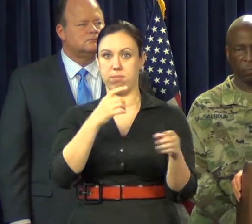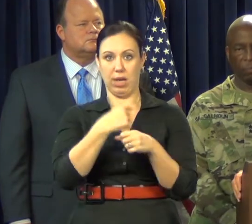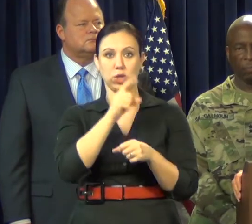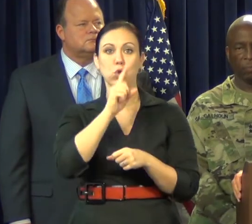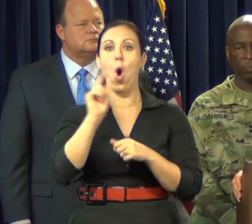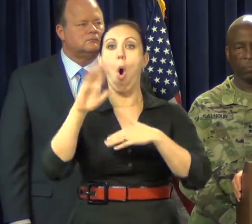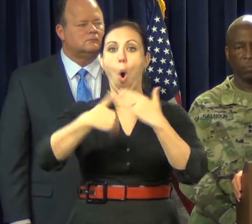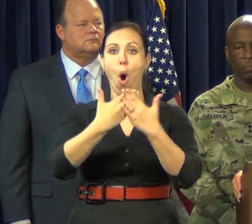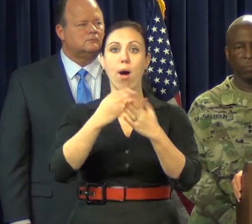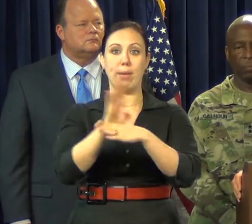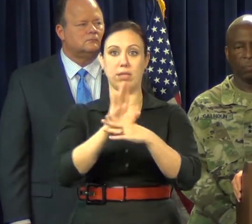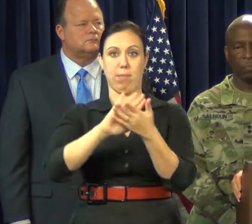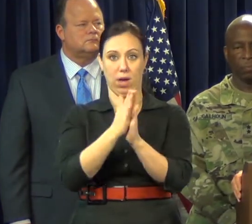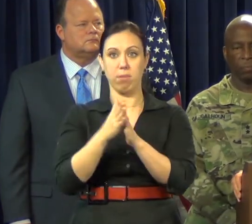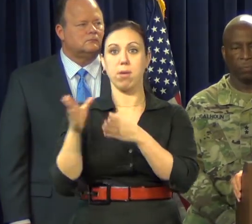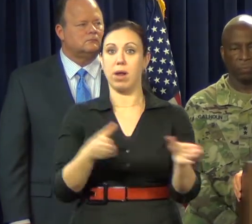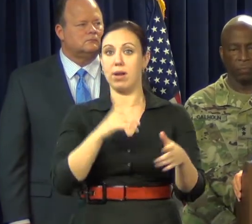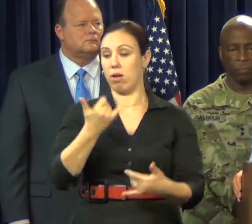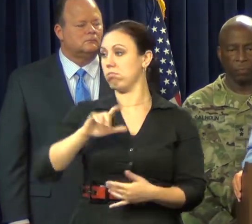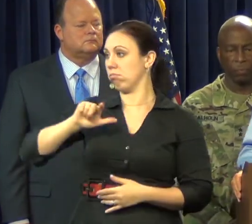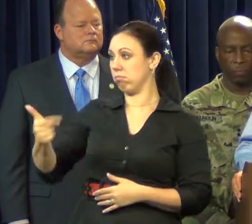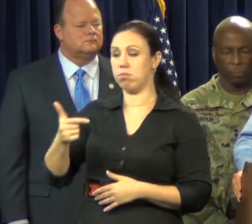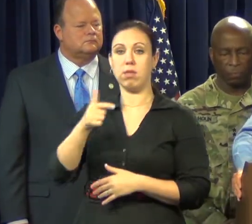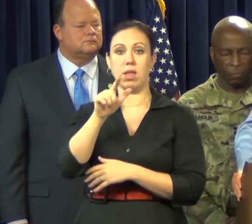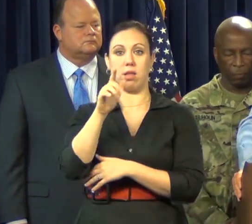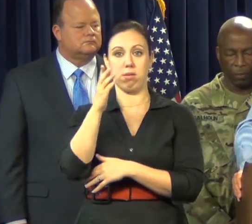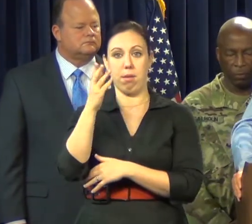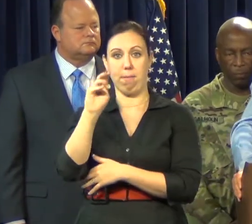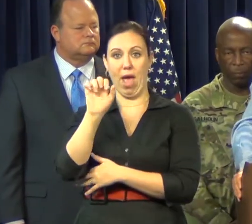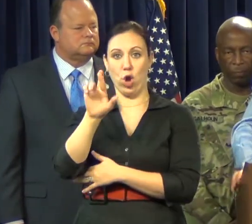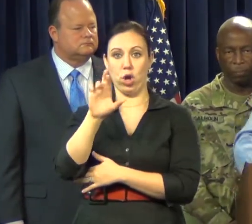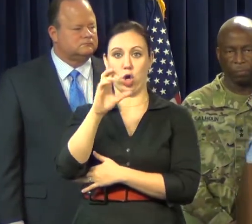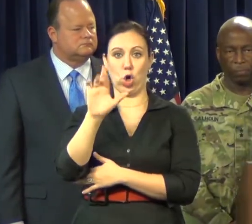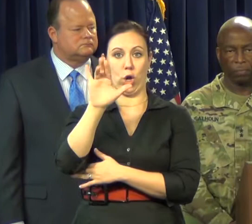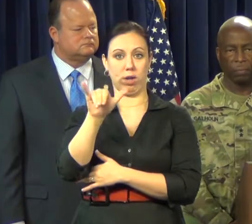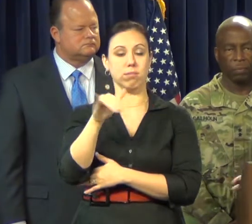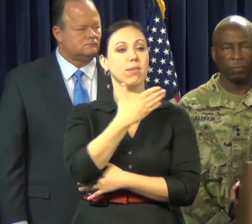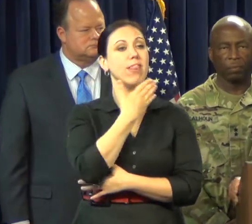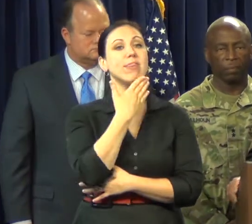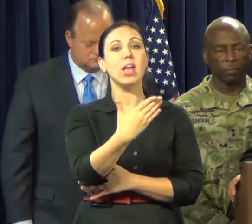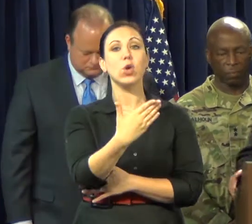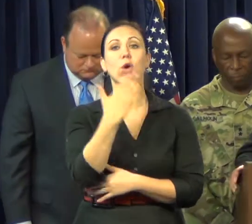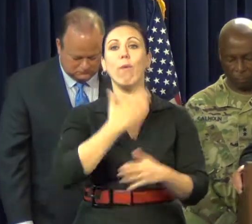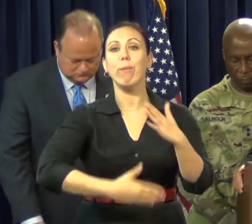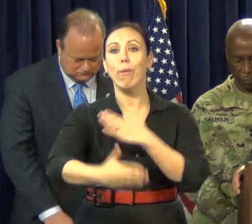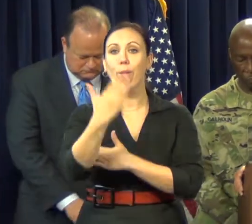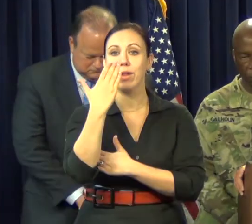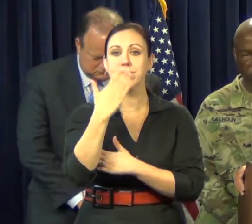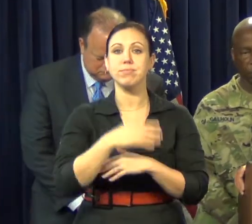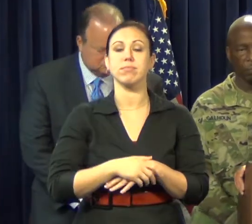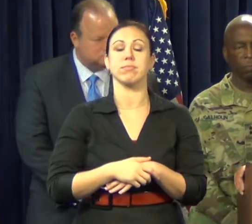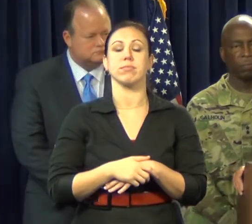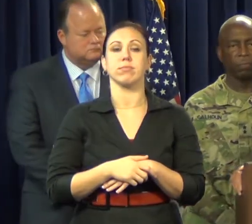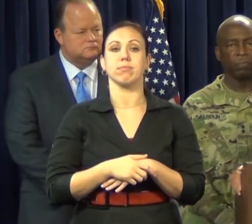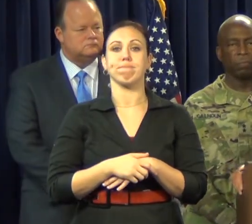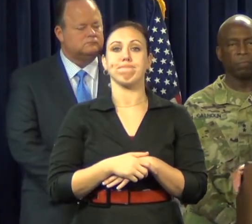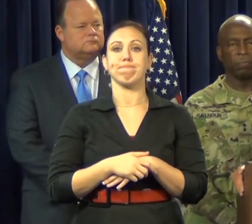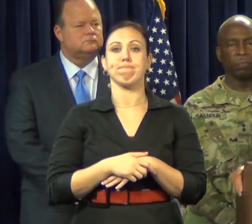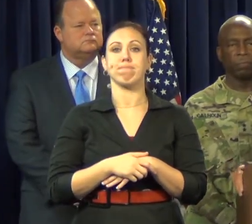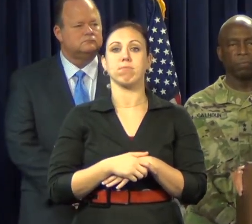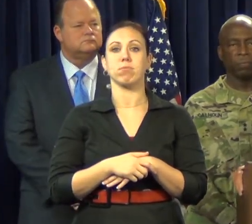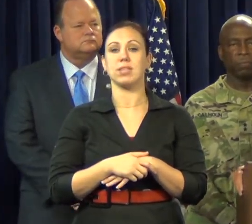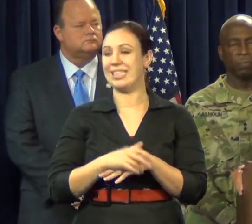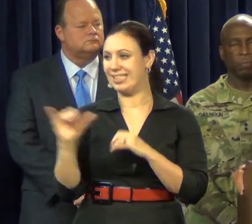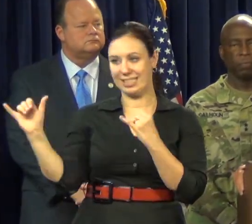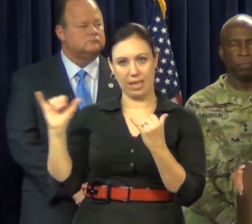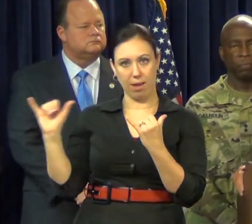get prepared. Now I'll turn it over to Mayor Lenny Curry. Thank you, Governor. Thank you. Well, good morning. Echo some